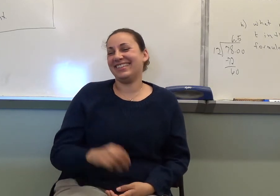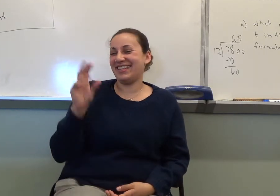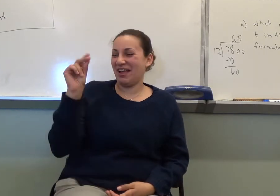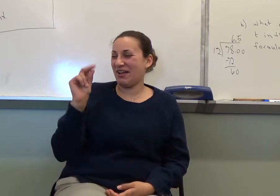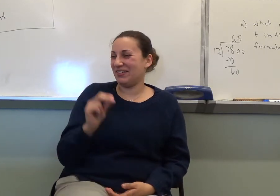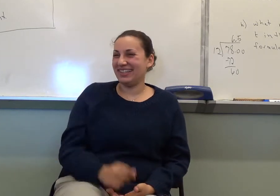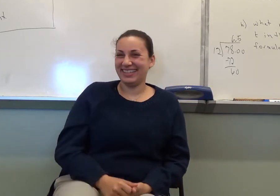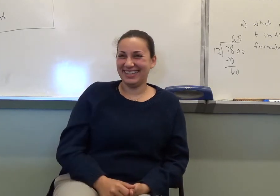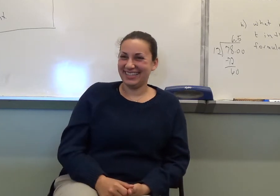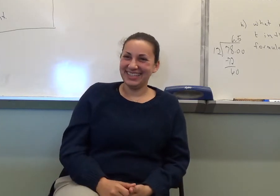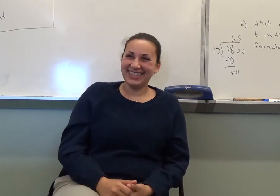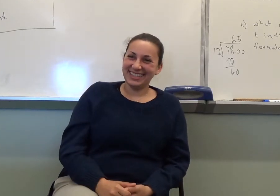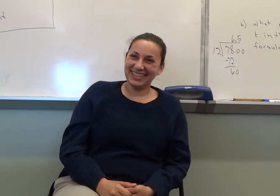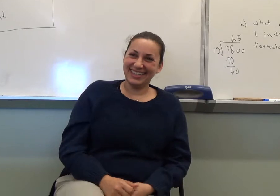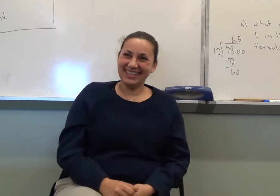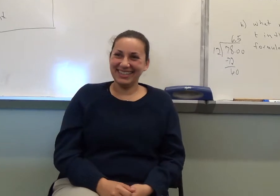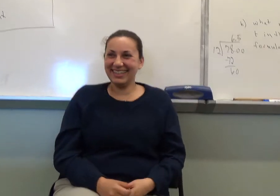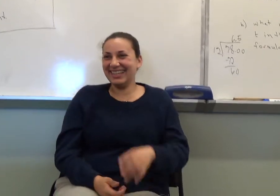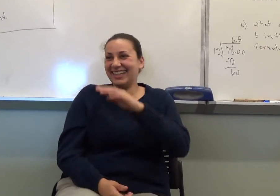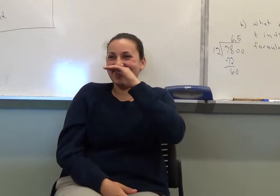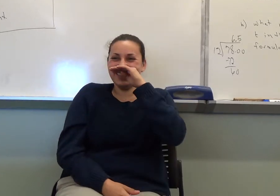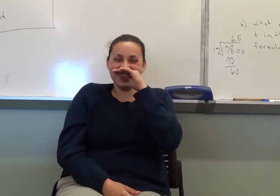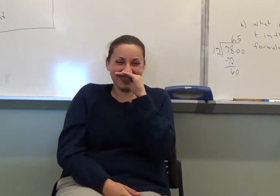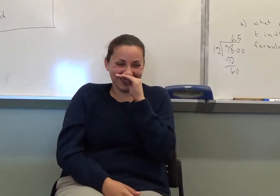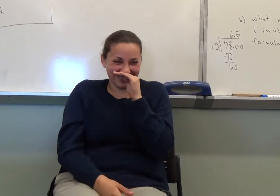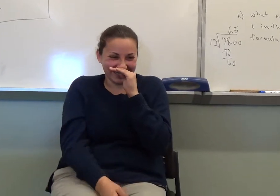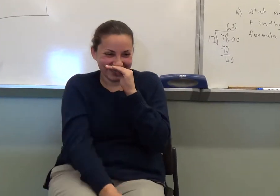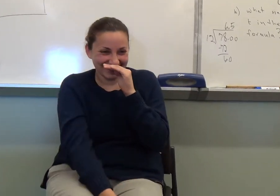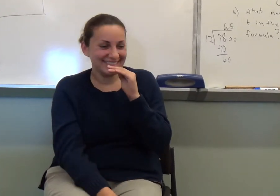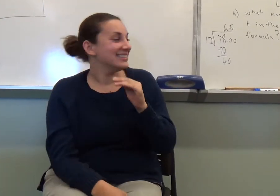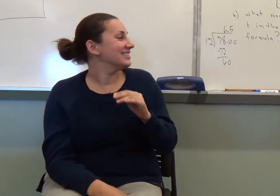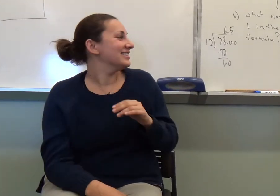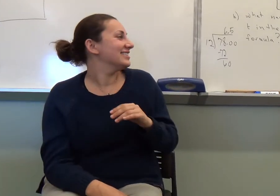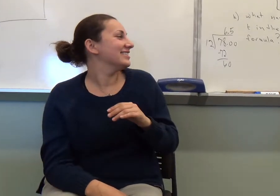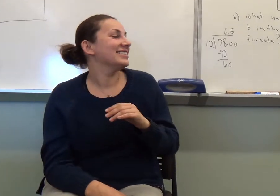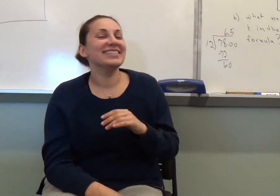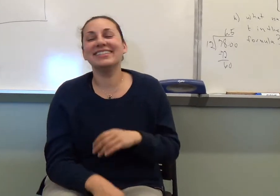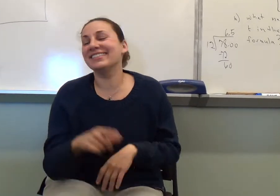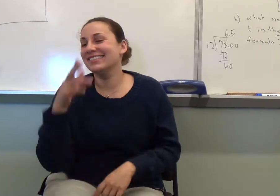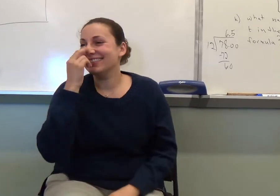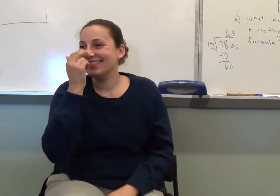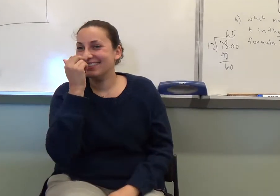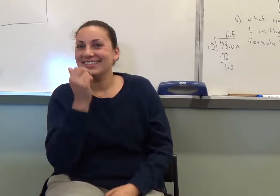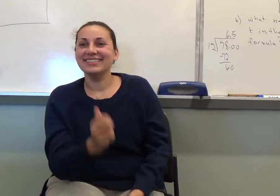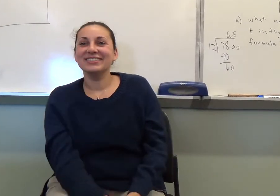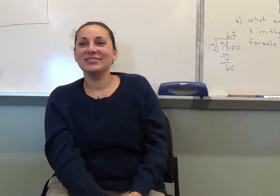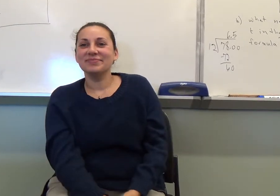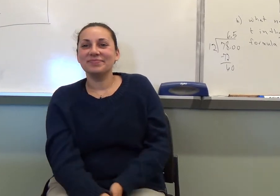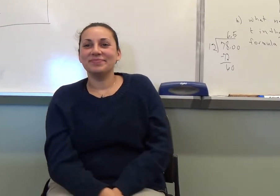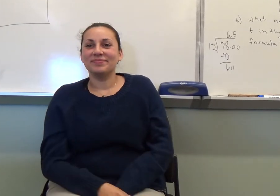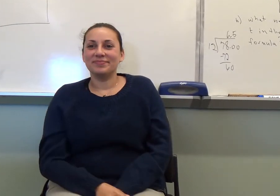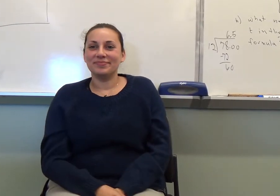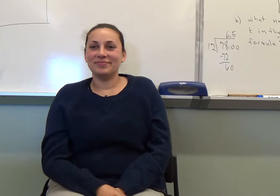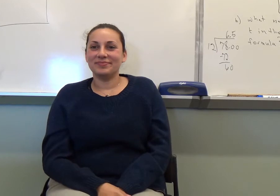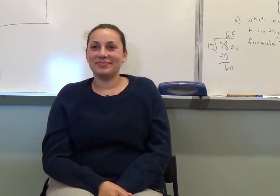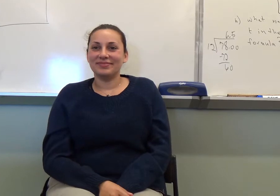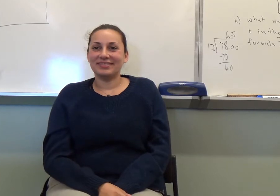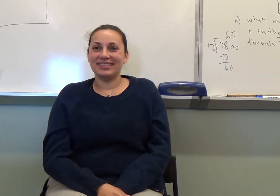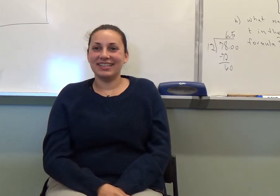monthly, And 12. N equals 12. N is going to be 12, so here, so this over here for